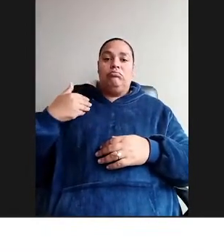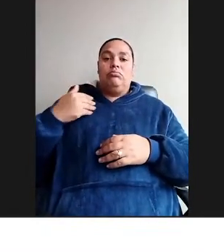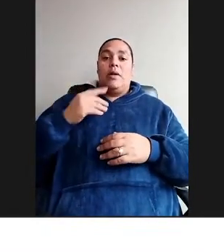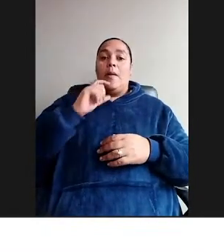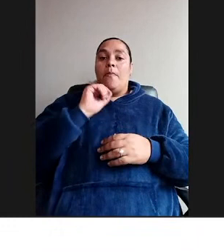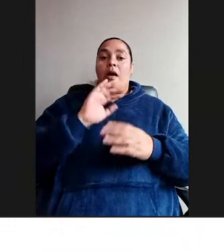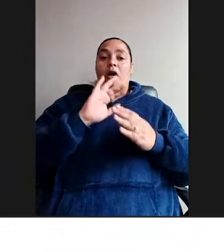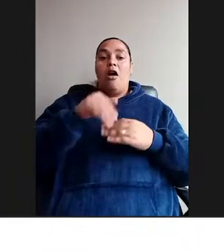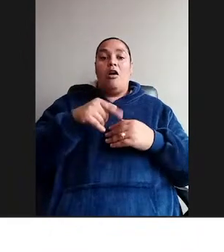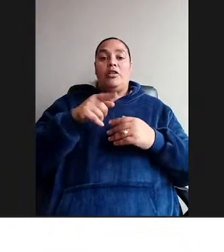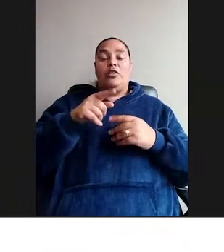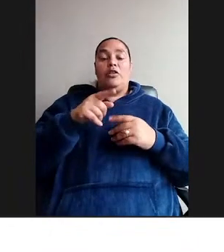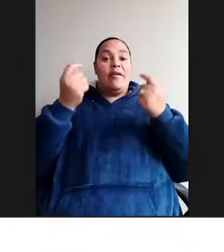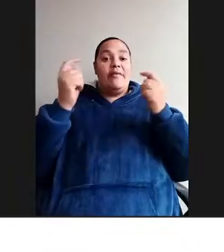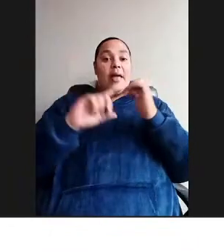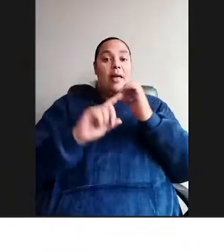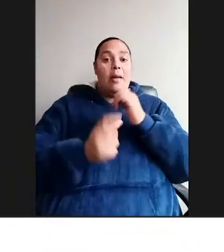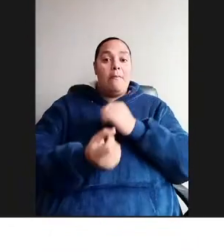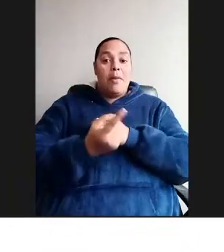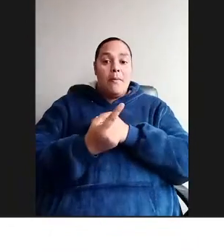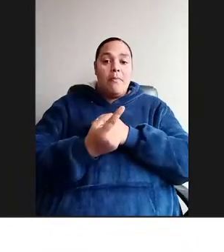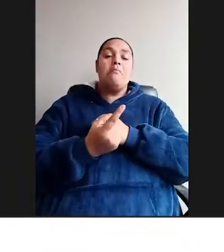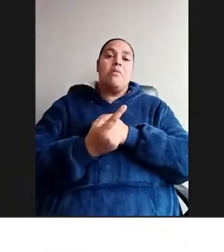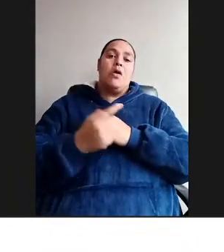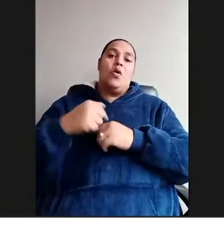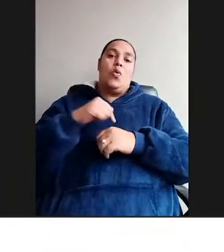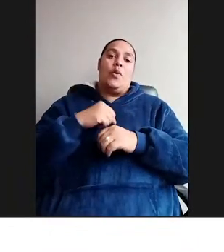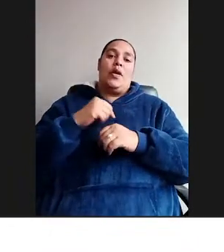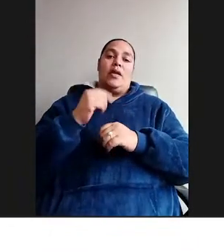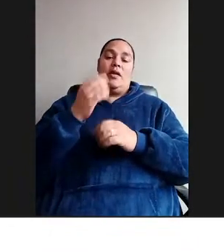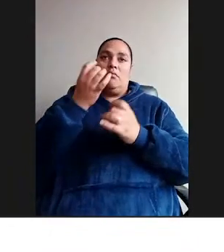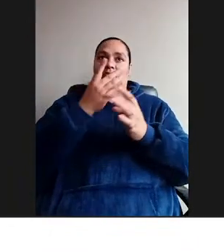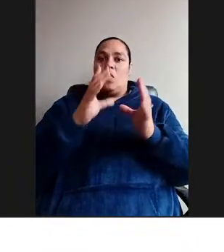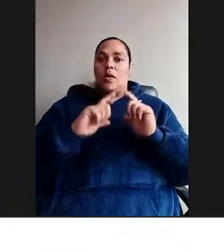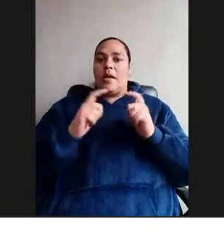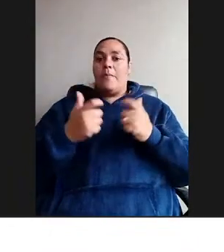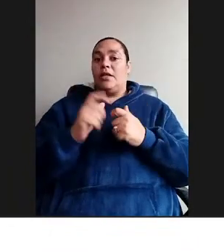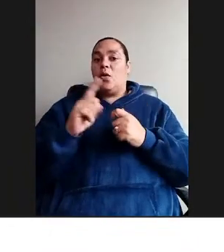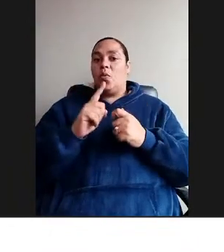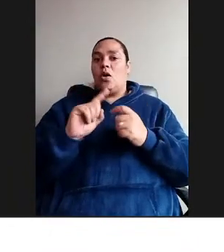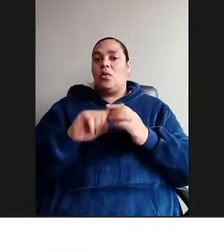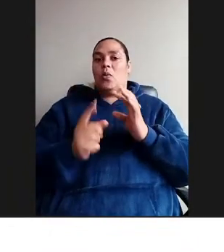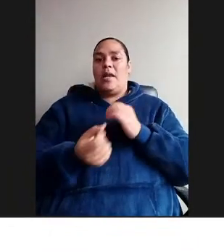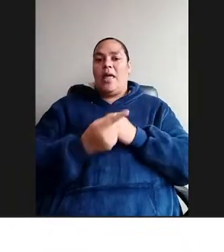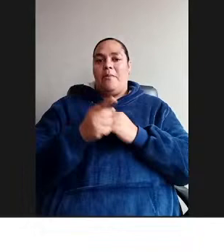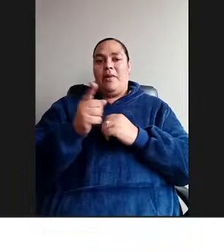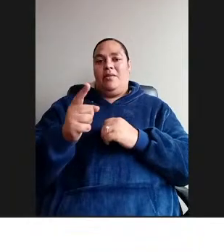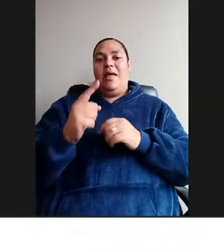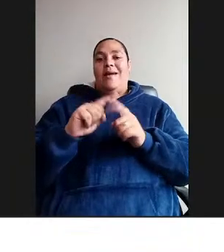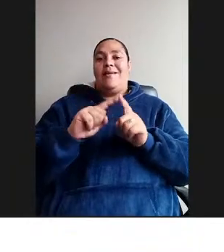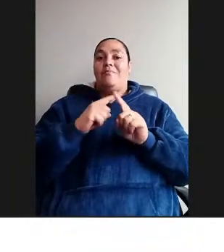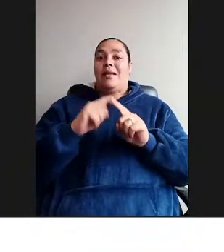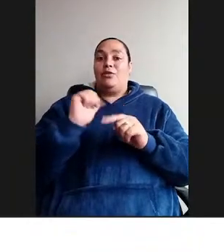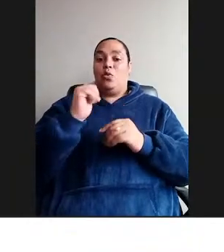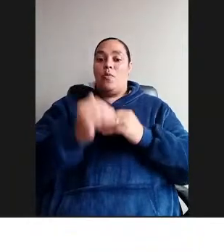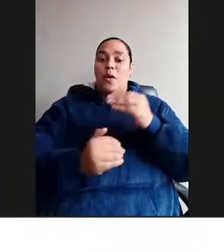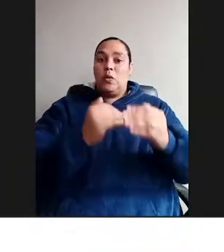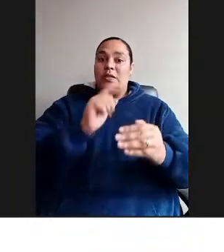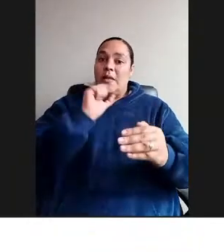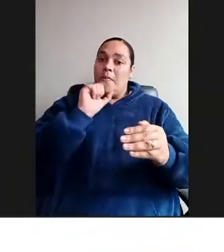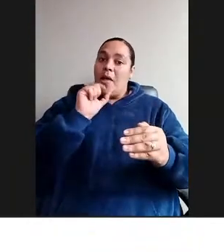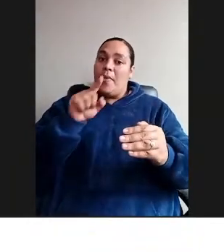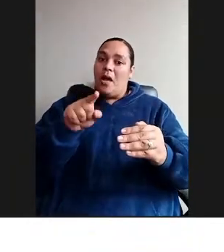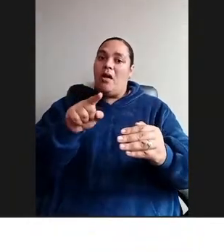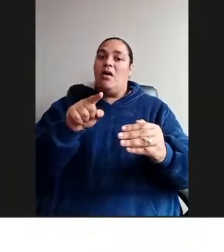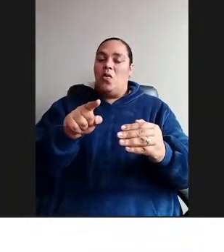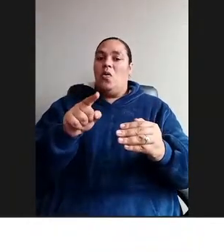event, we had briefed the committee on the incident itself and the processes that was underway